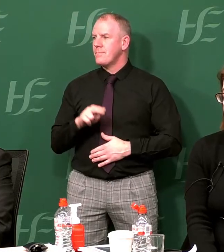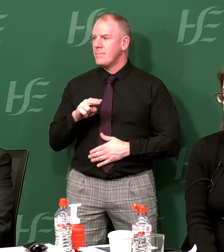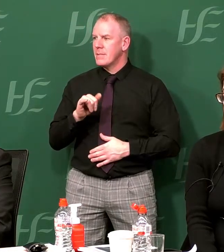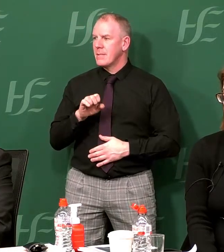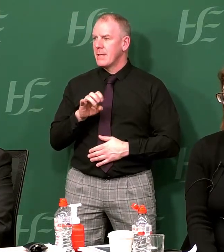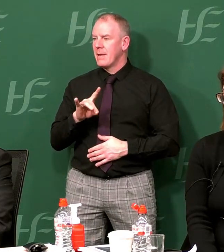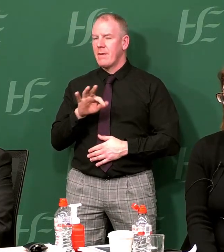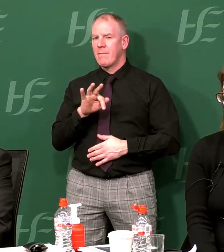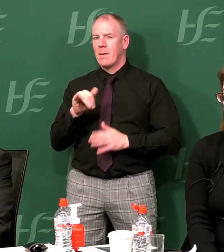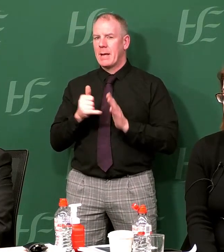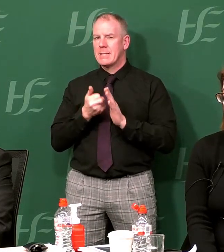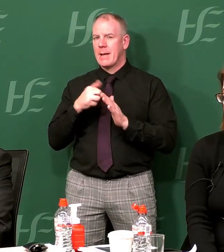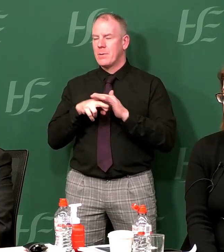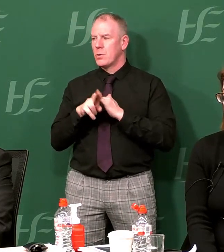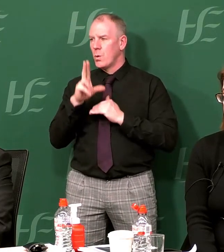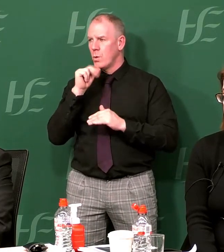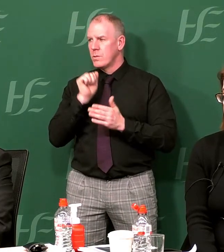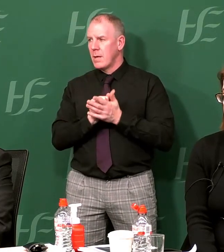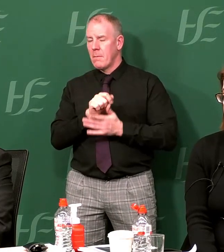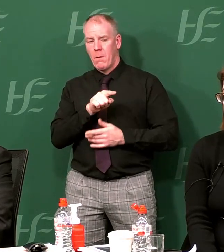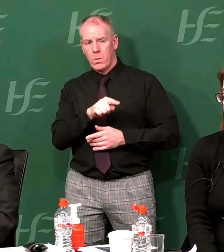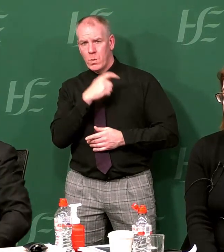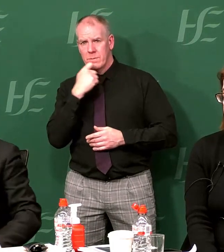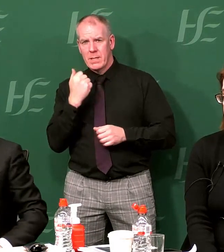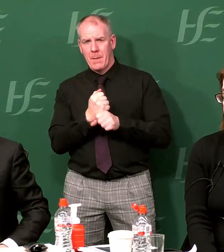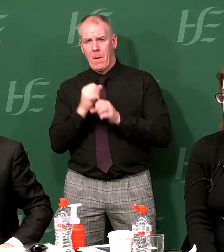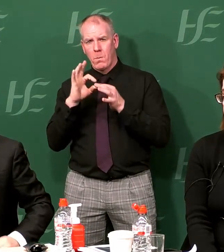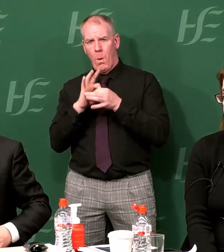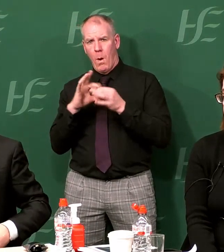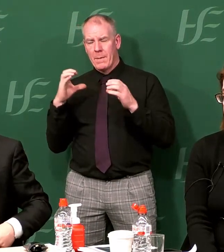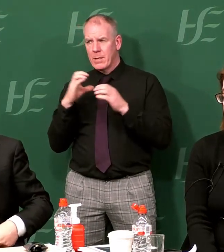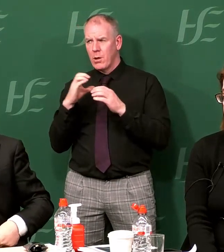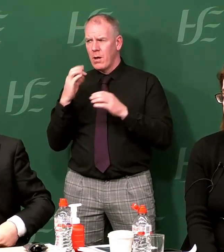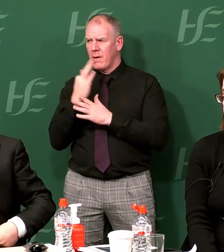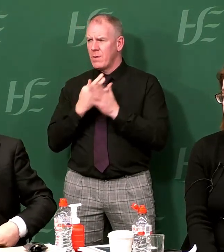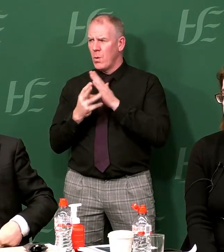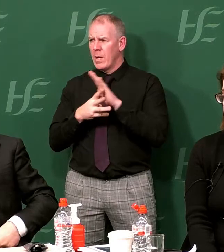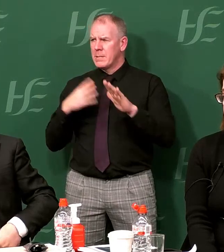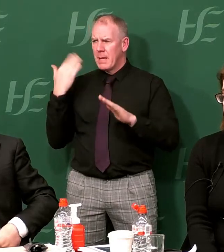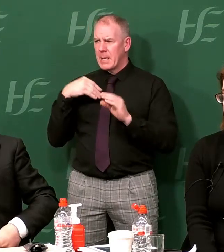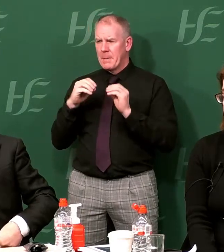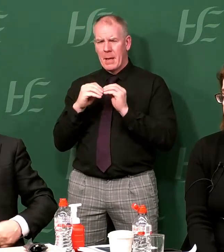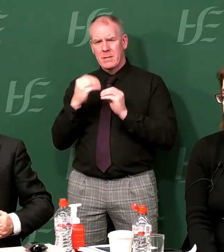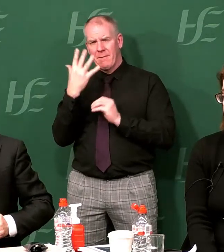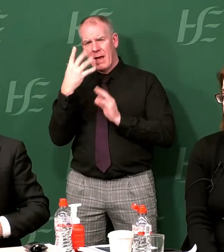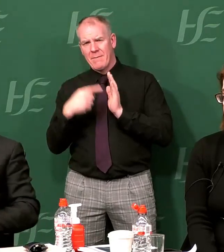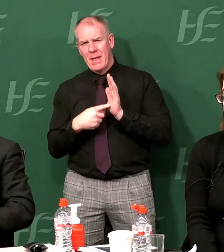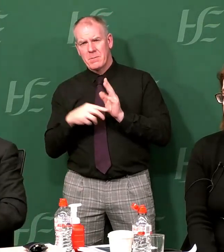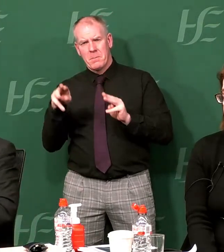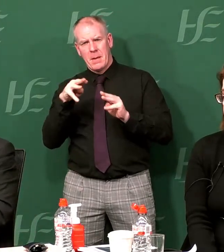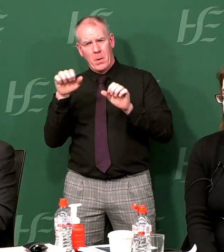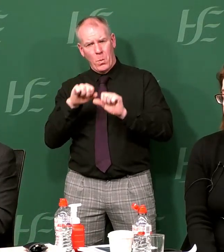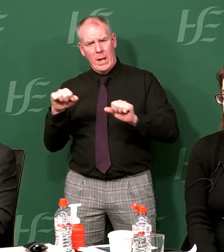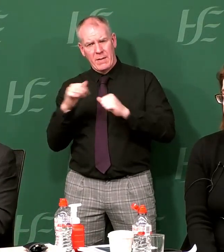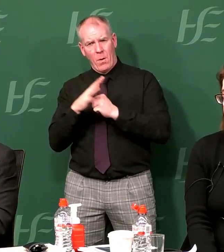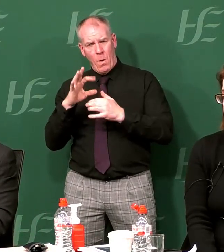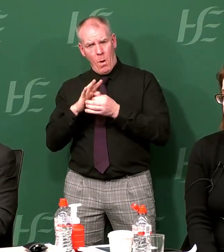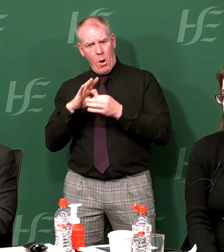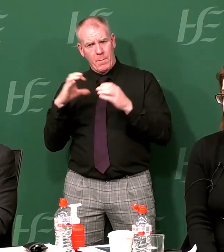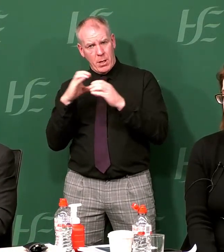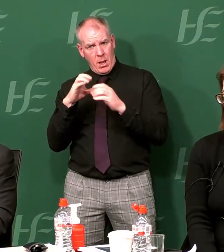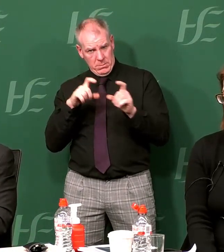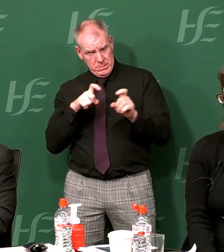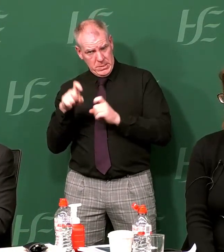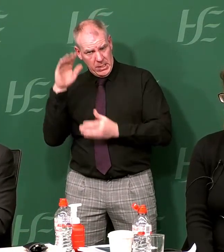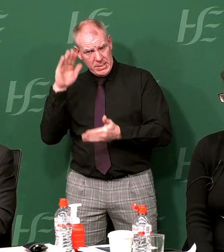the Examiner. And you were mentioning there about the home care, and you said a few weeks ago that there was almost 5,000 people waiting for home care. Do we know what that